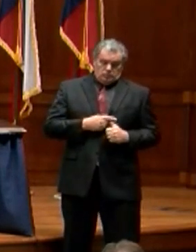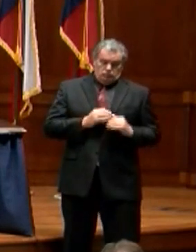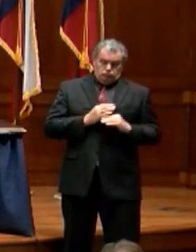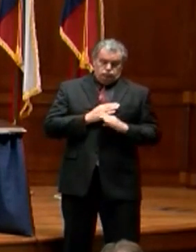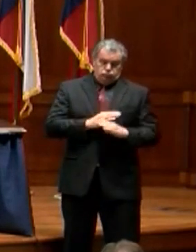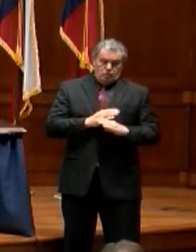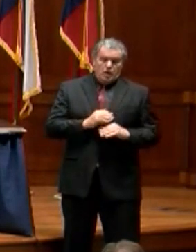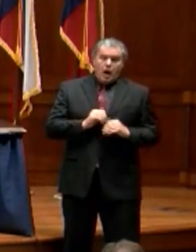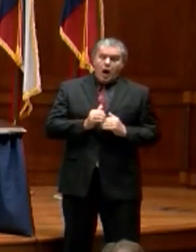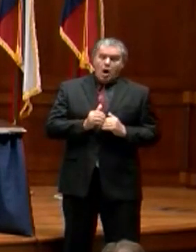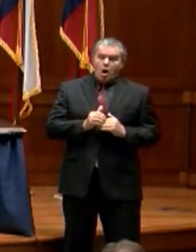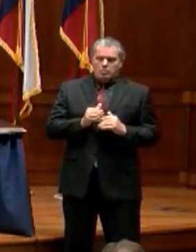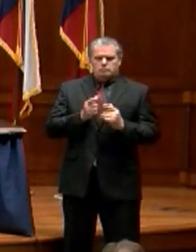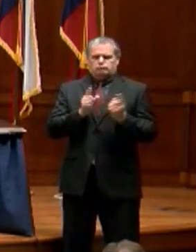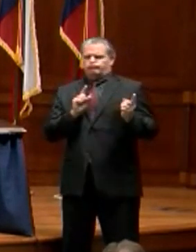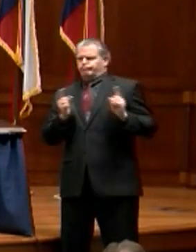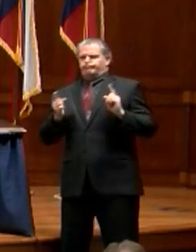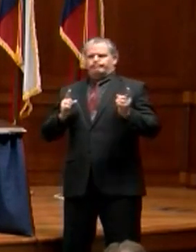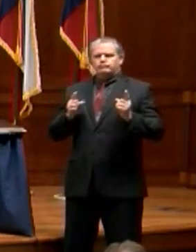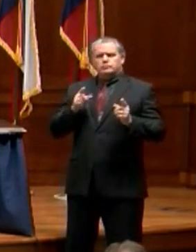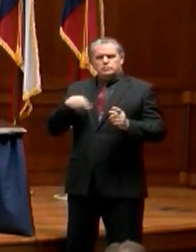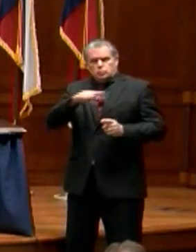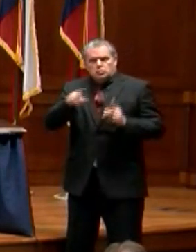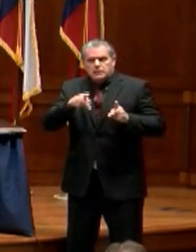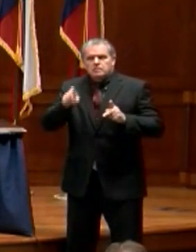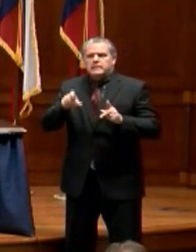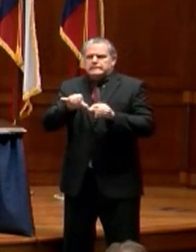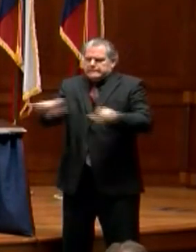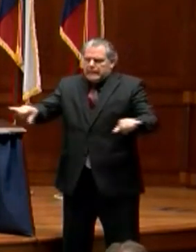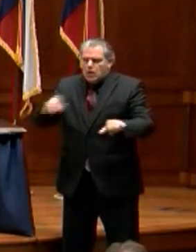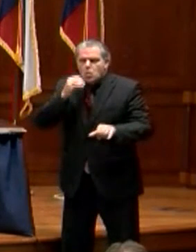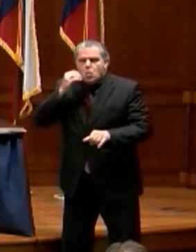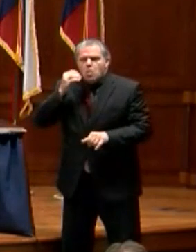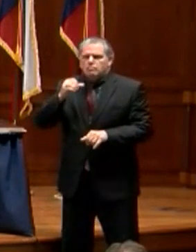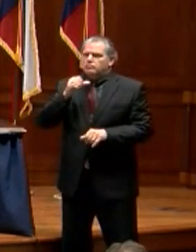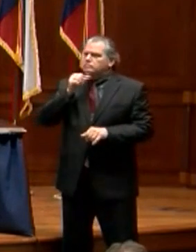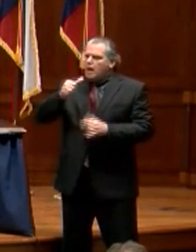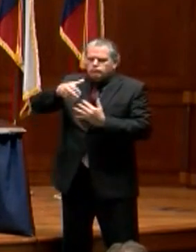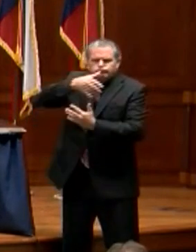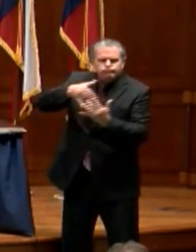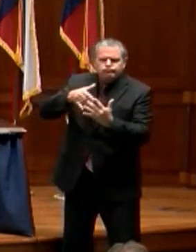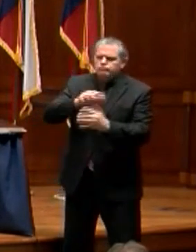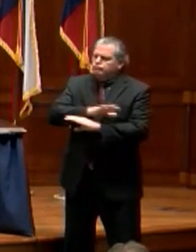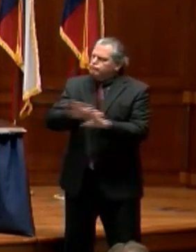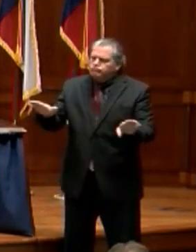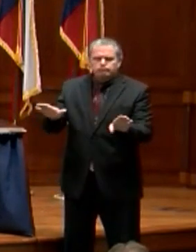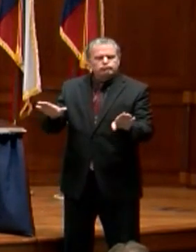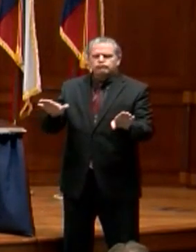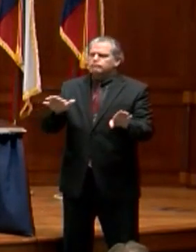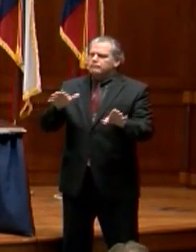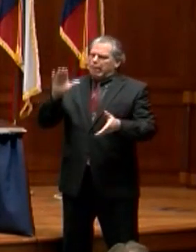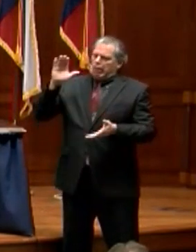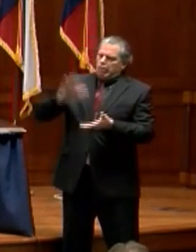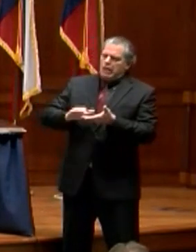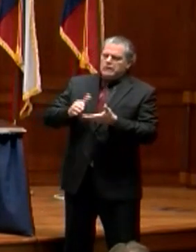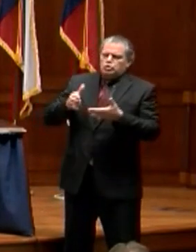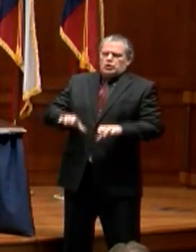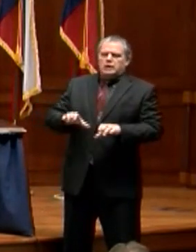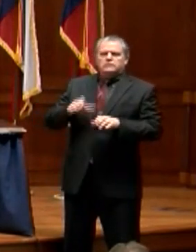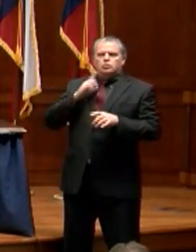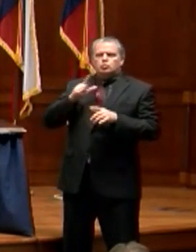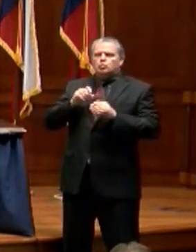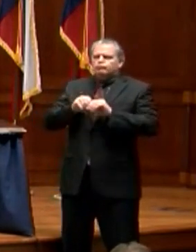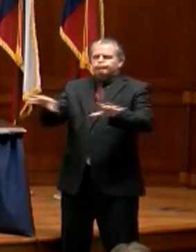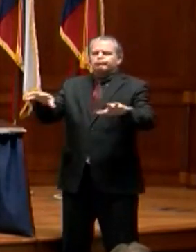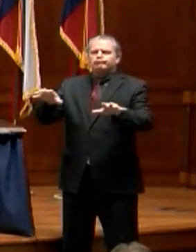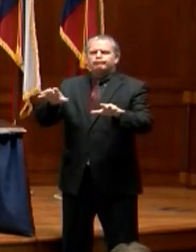social distancing. It's people staying home and interacting with each other less. That means there's less opportunities to spread the virus,